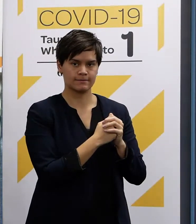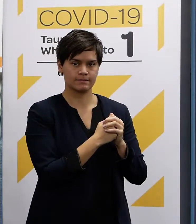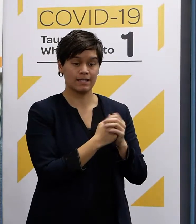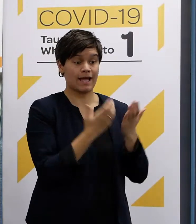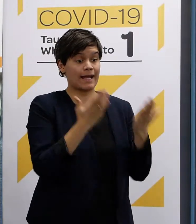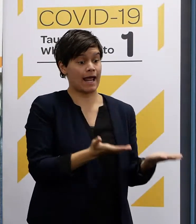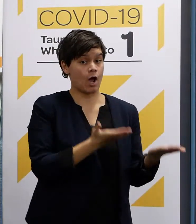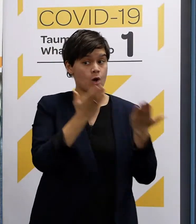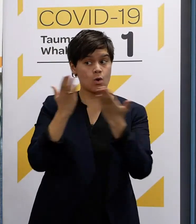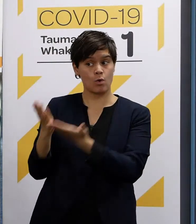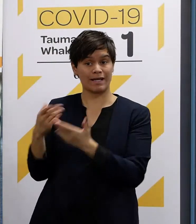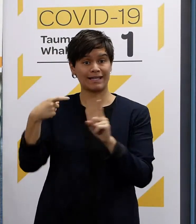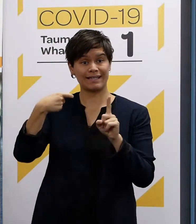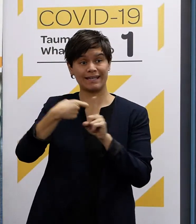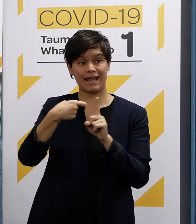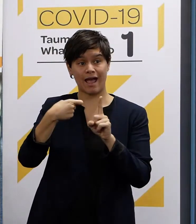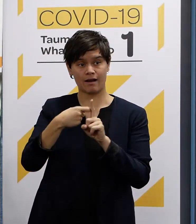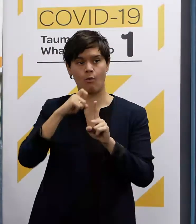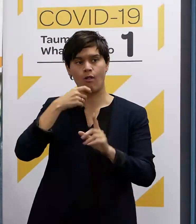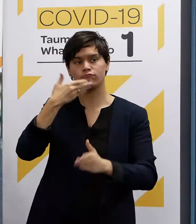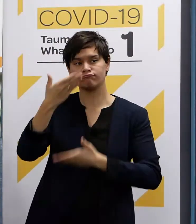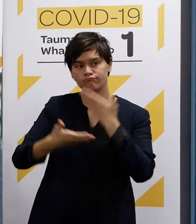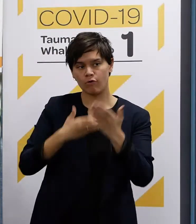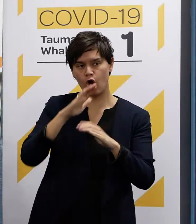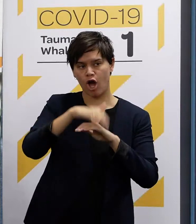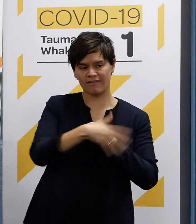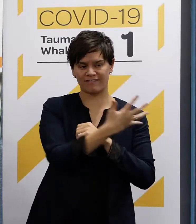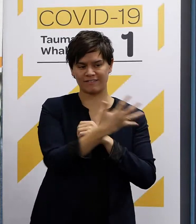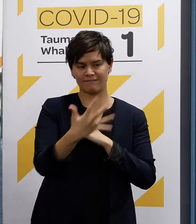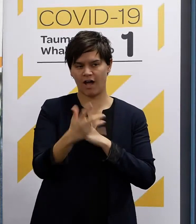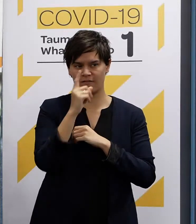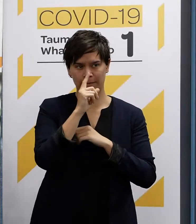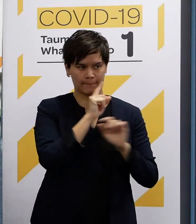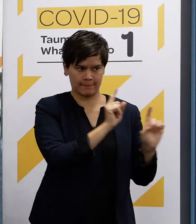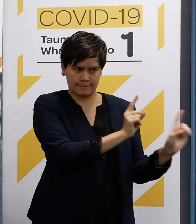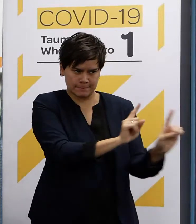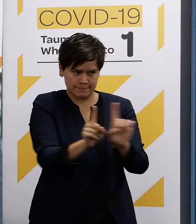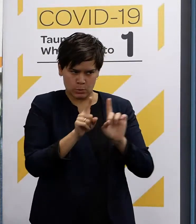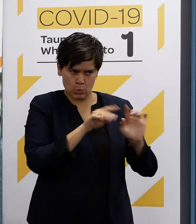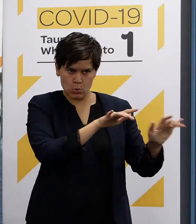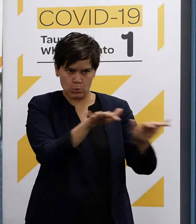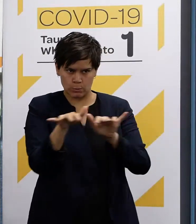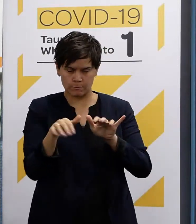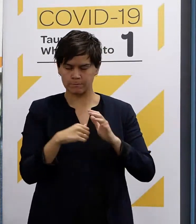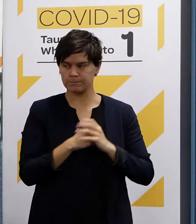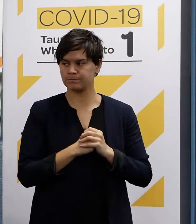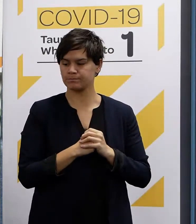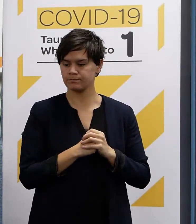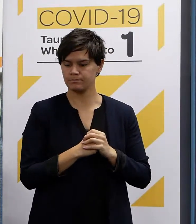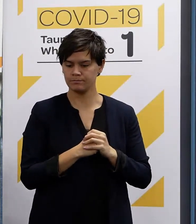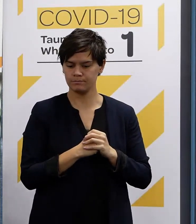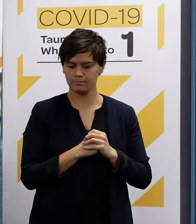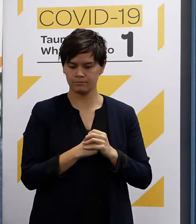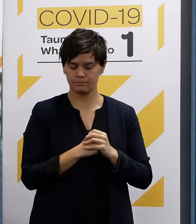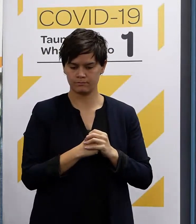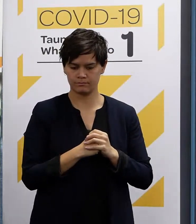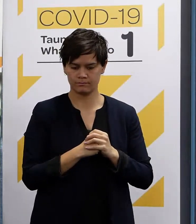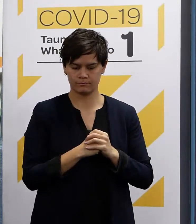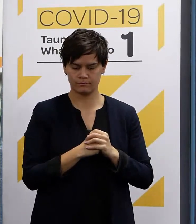over to Kiriana, who will talk through a little bit more detail about that remaining group, the 54.